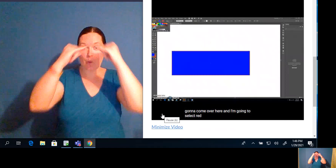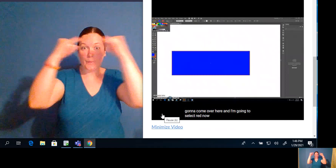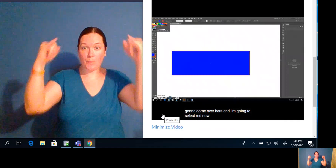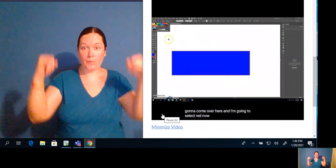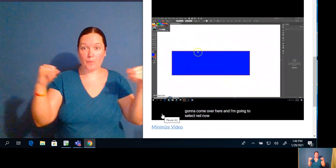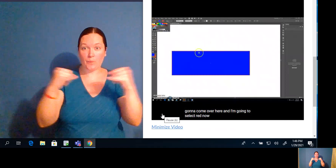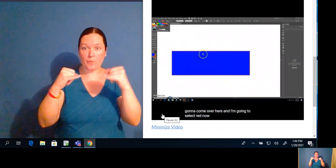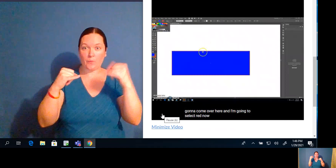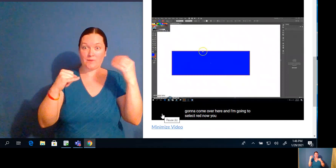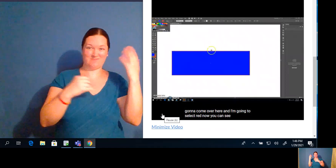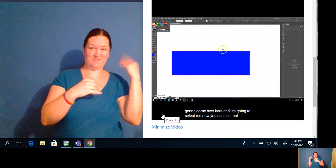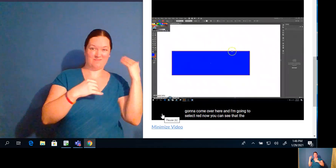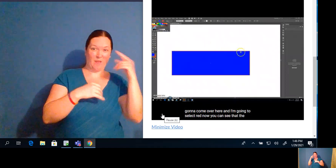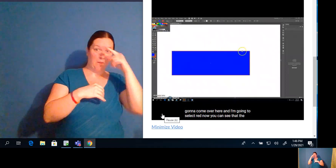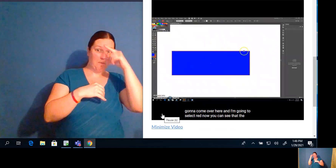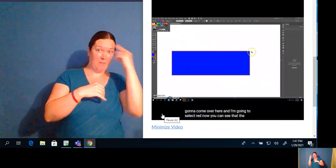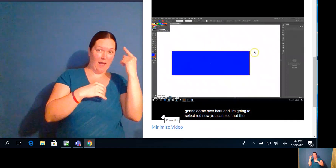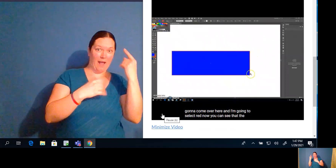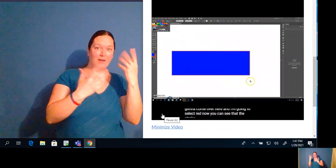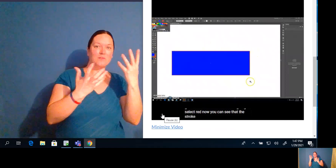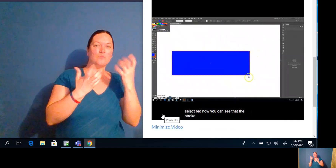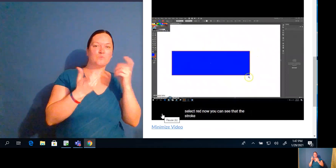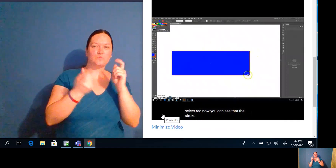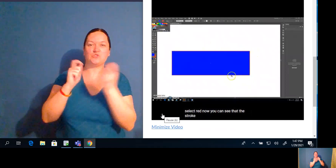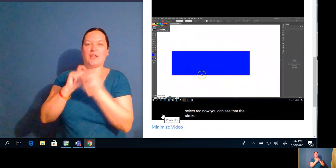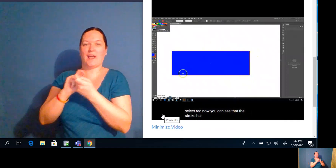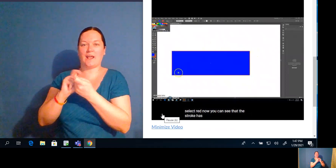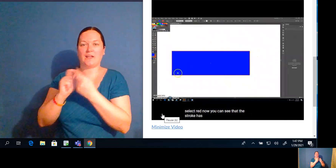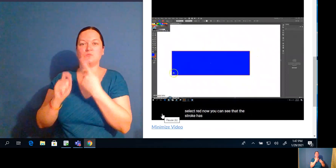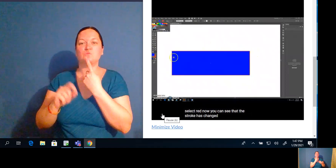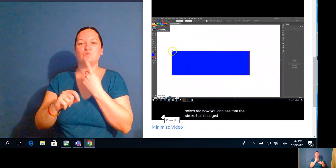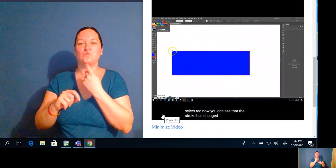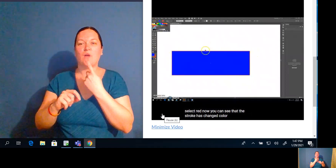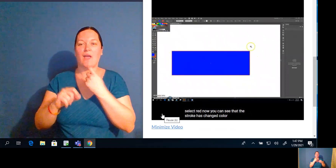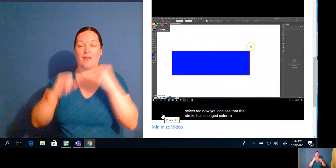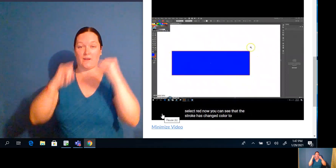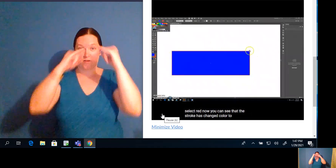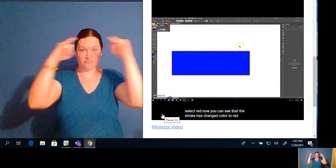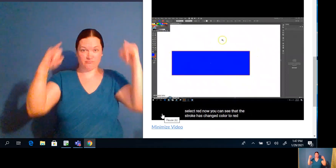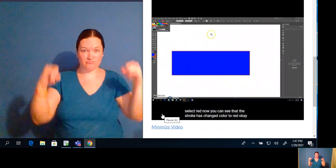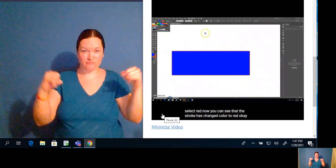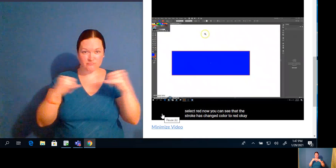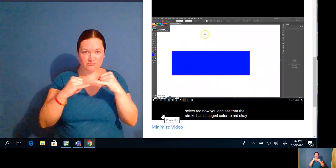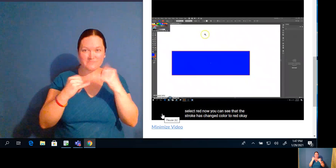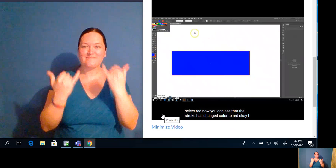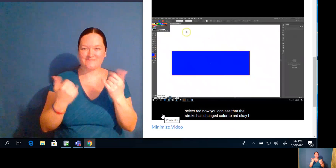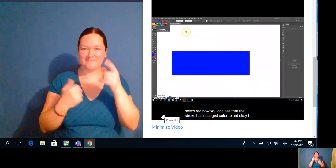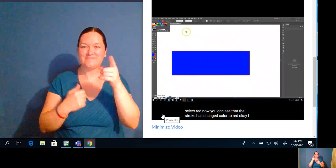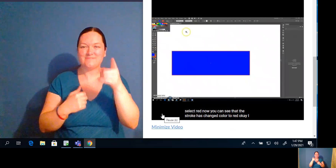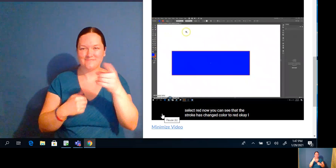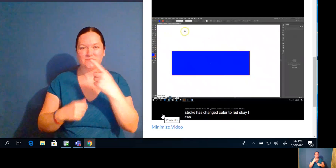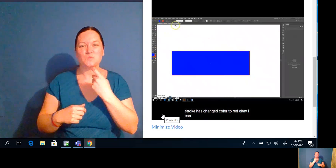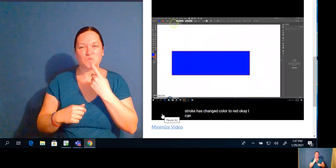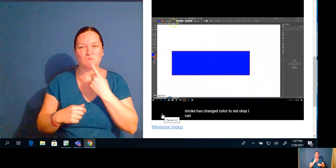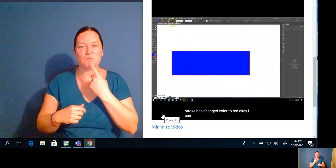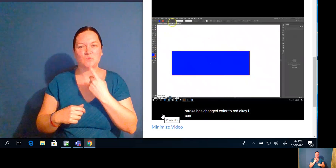red. Now you can see that the stroke has changed color to red.